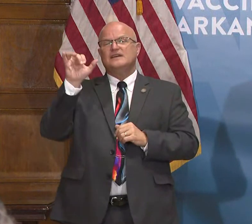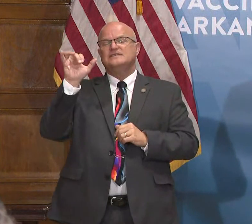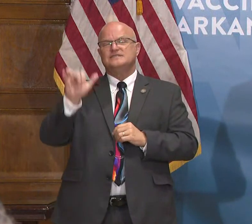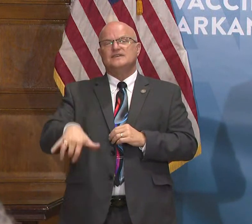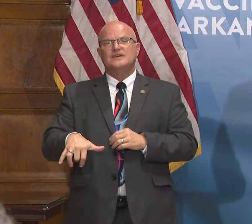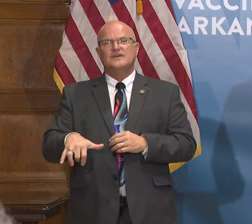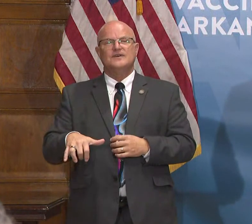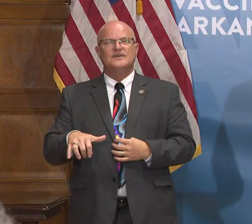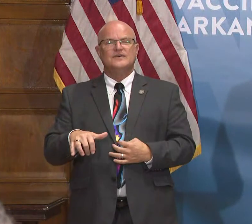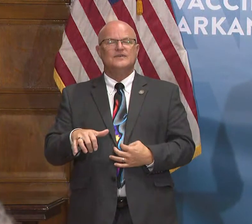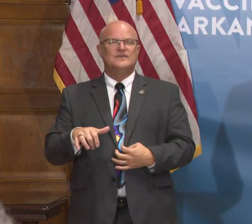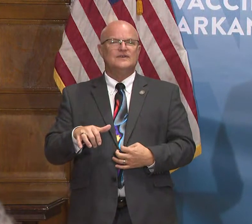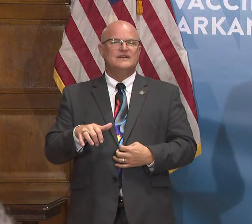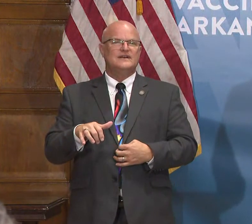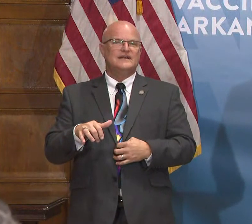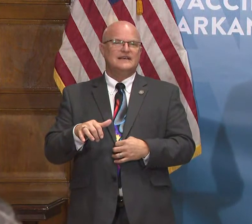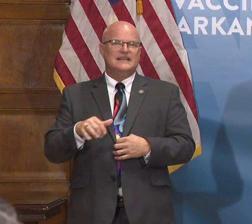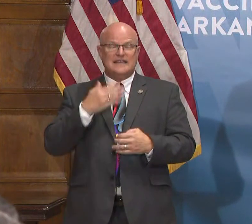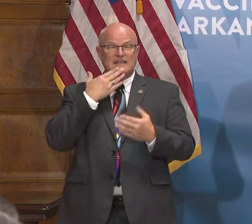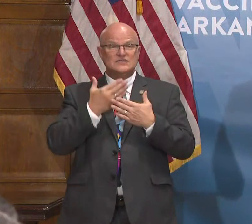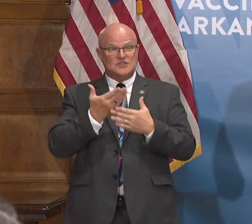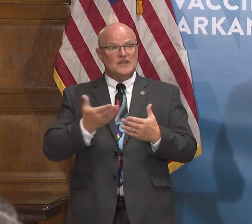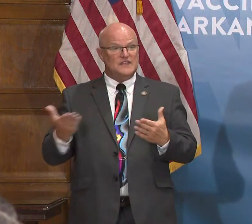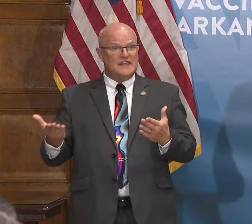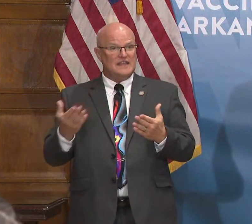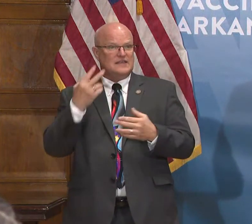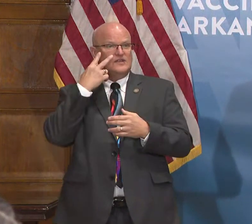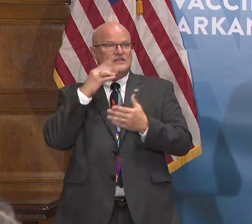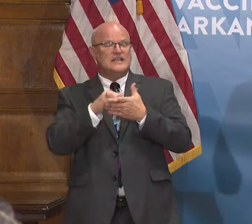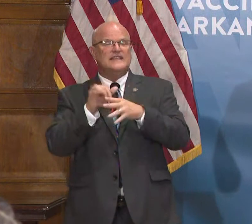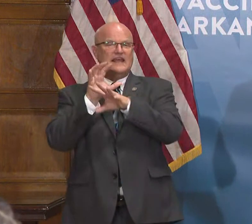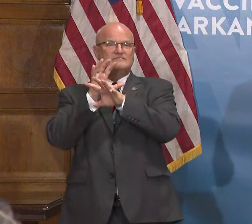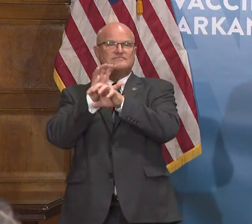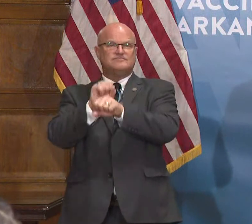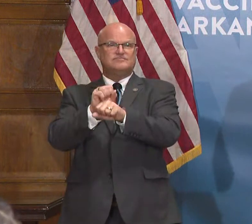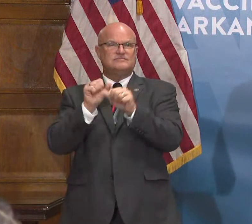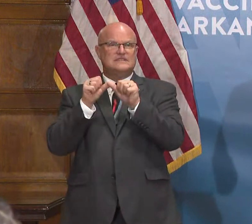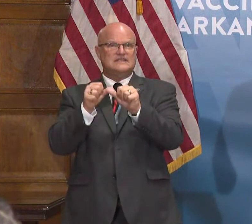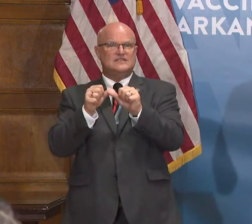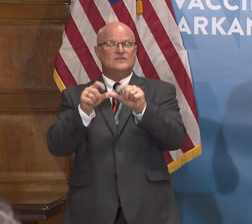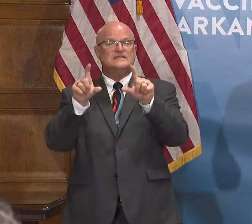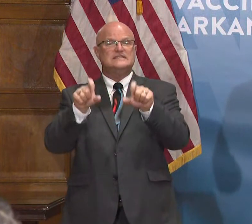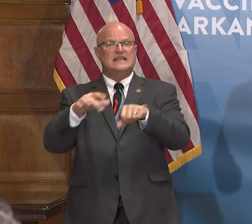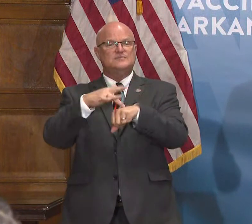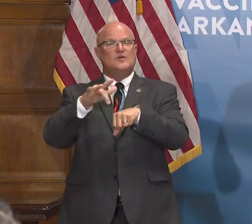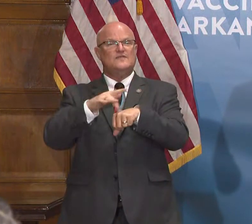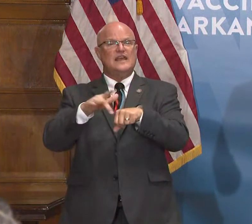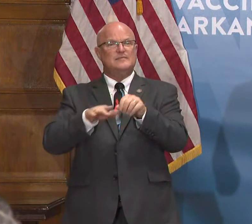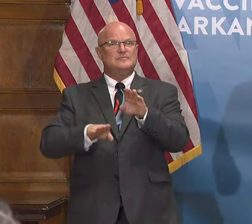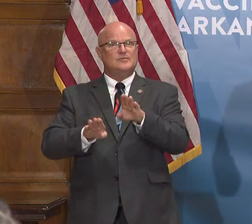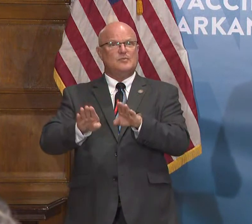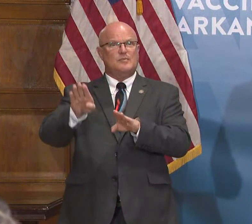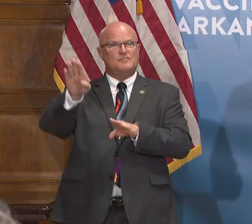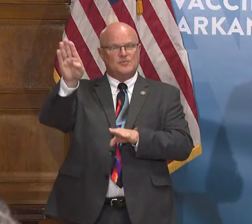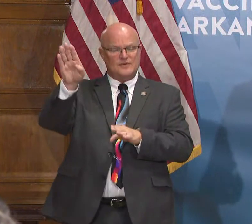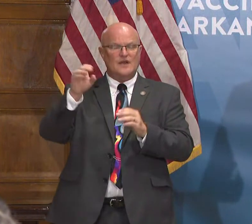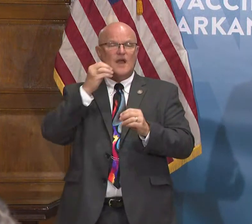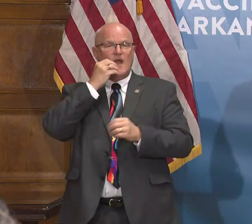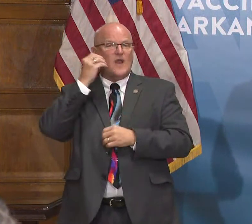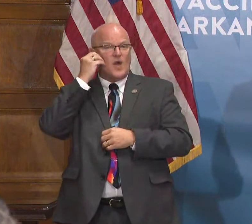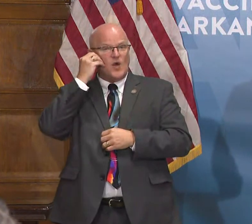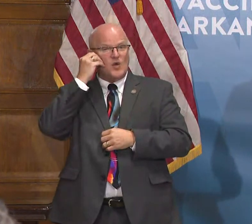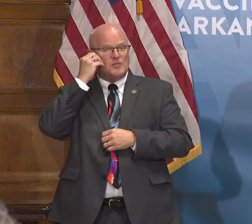that's, it's a good thing. You're going to see that trend continue as tests become more available and